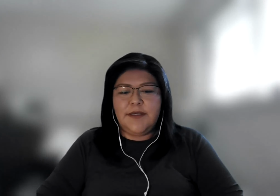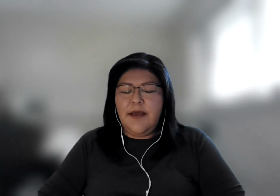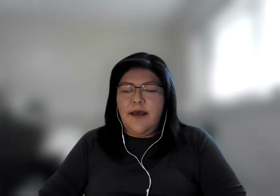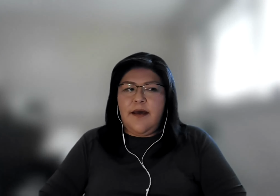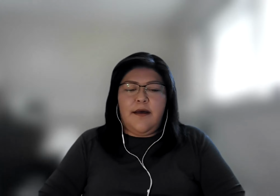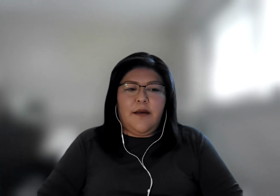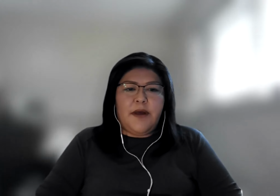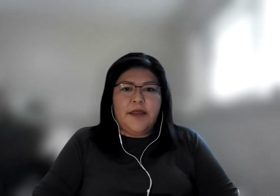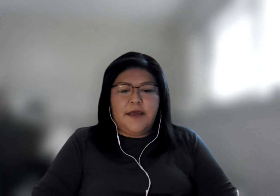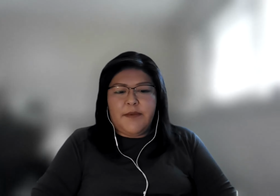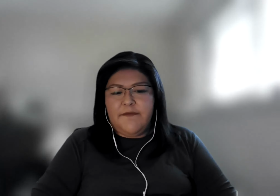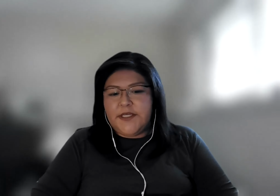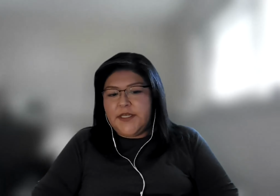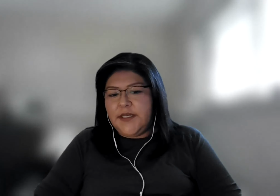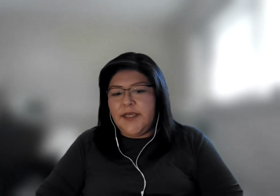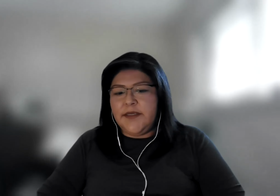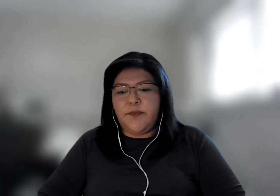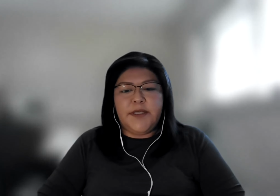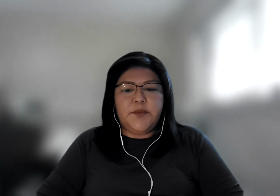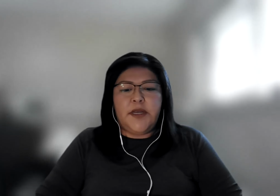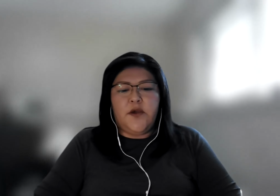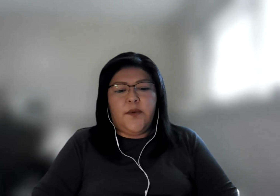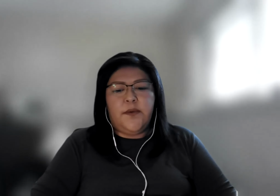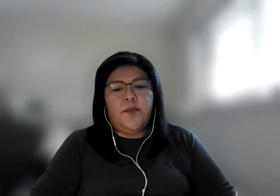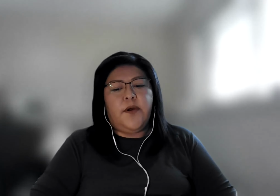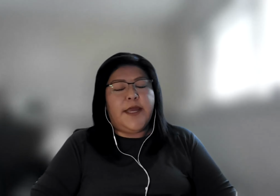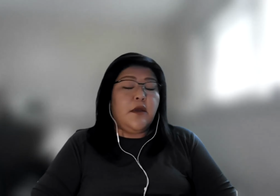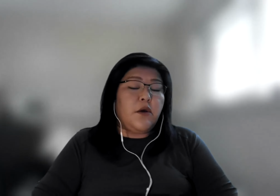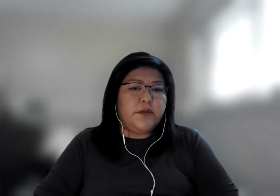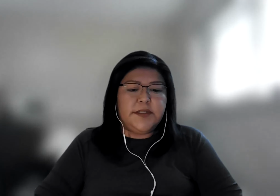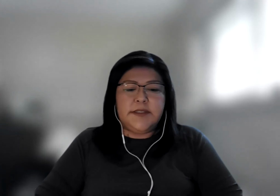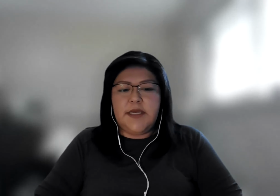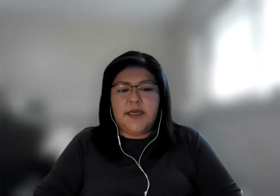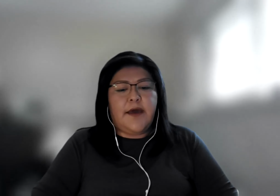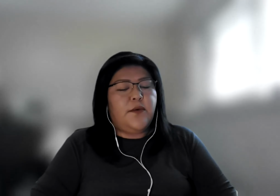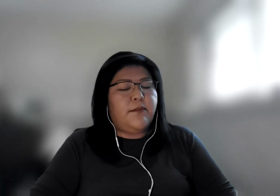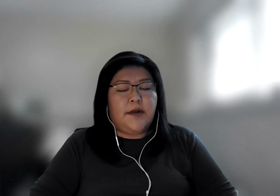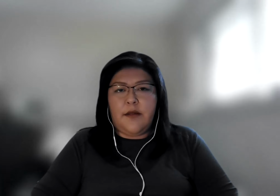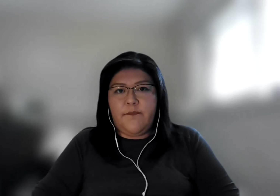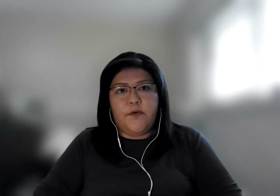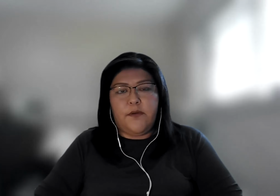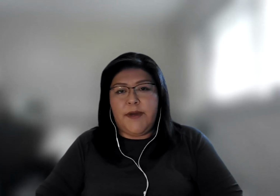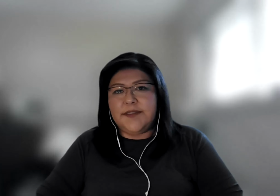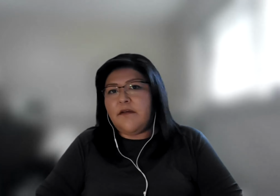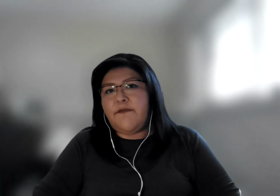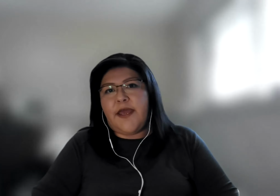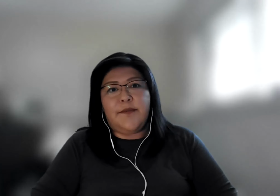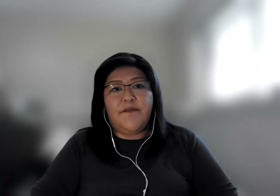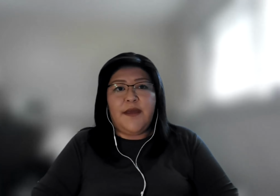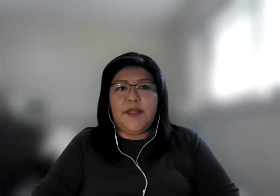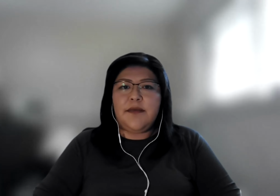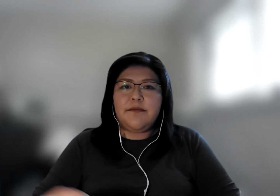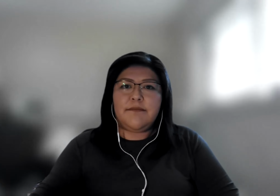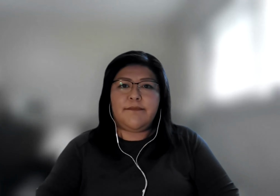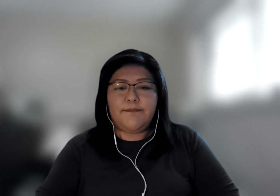Services. I think my vision is a place where I know where I can go to seek out mental help for myself and